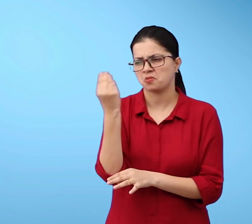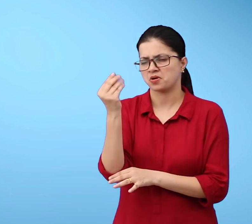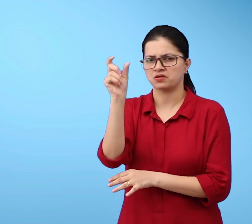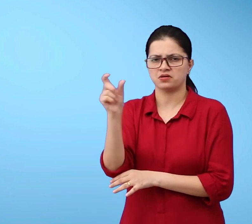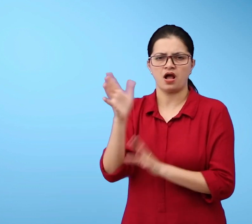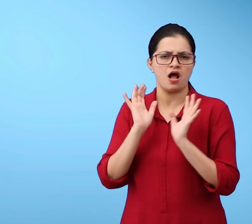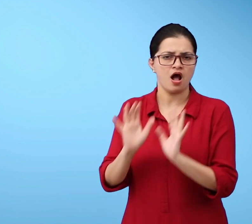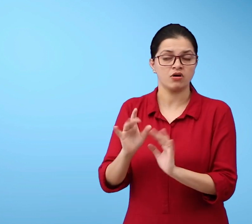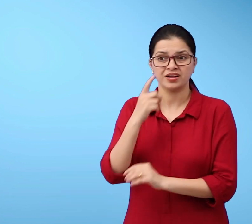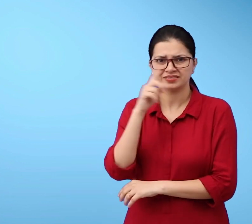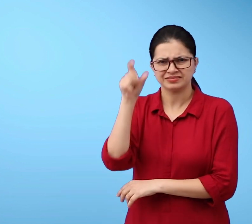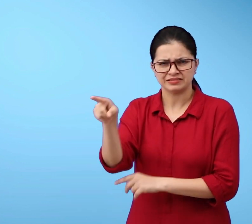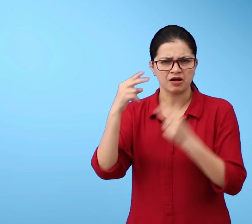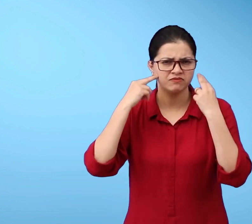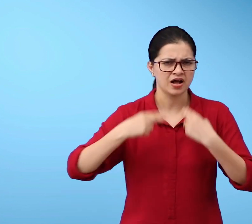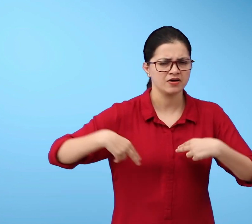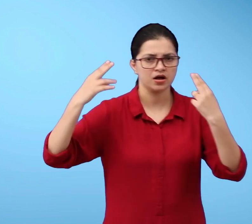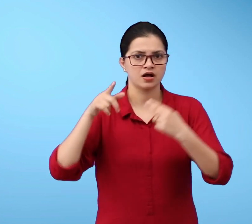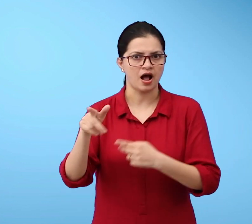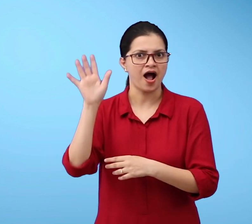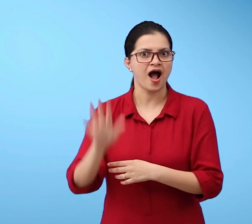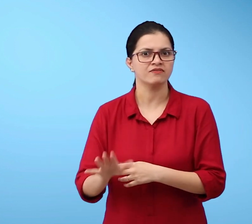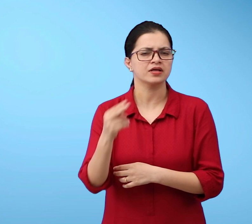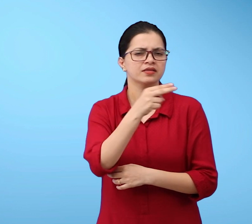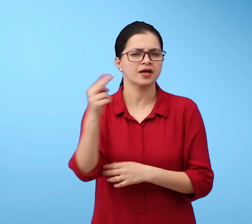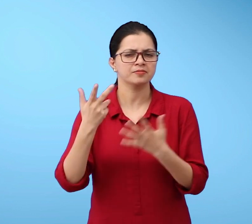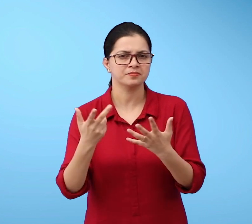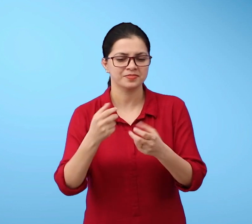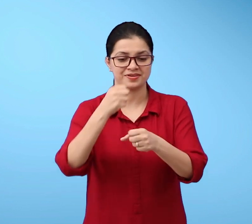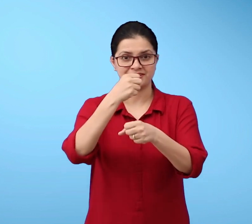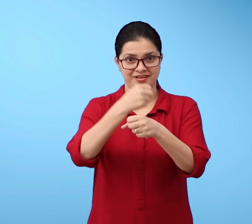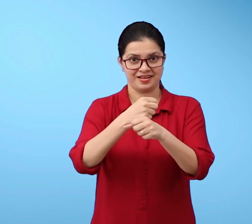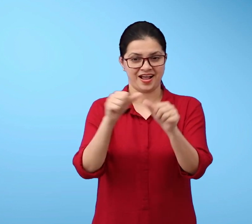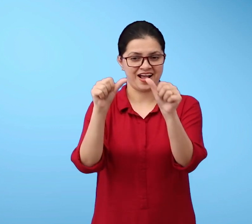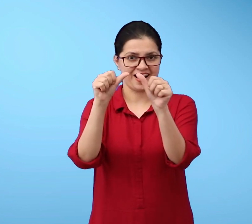Occasionally, there's a mention of women thinkers such as Gargi,